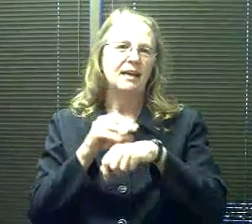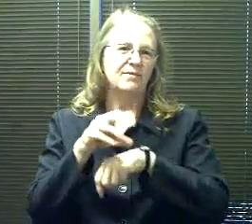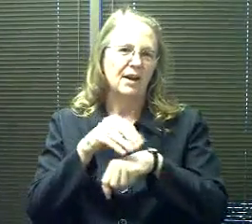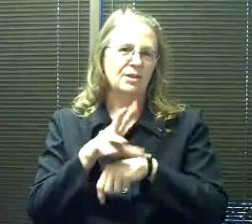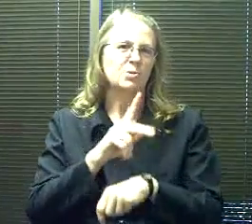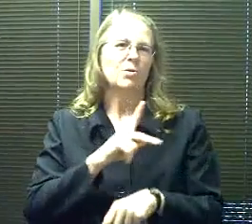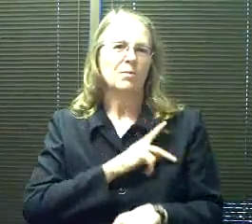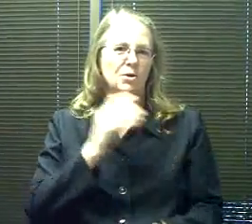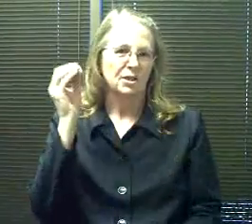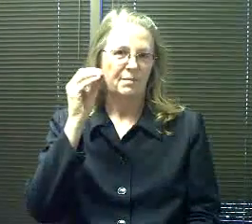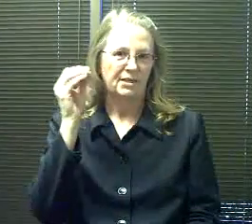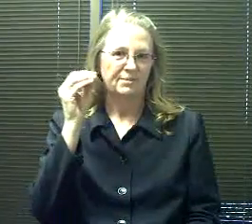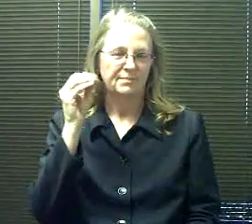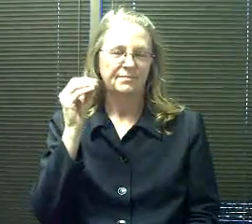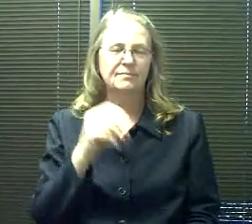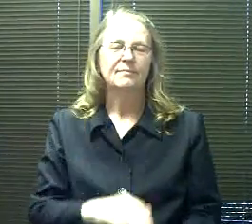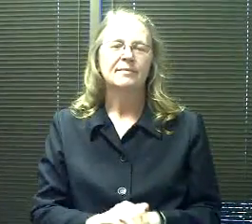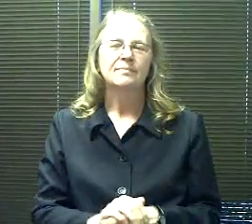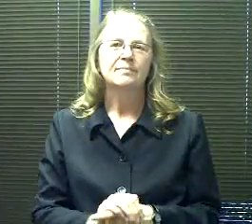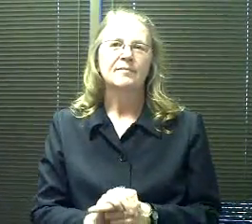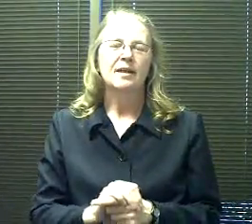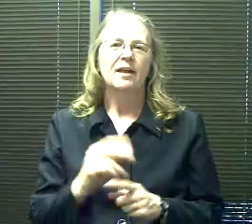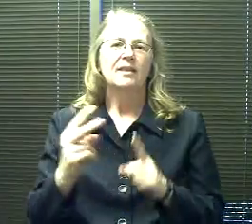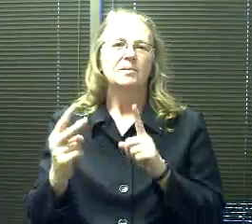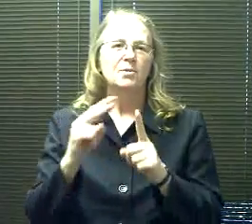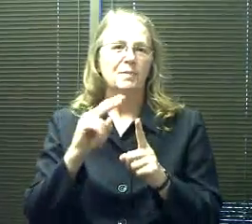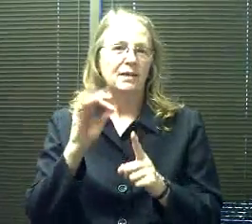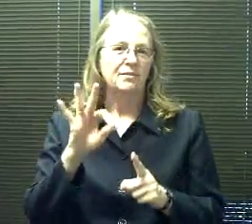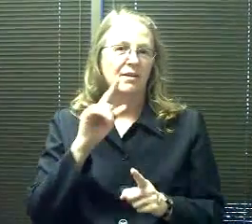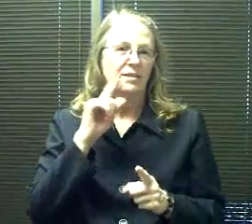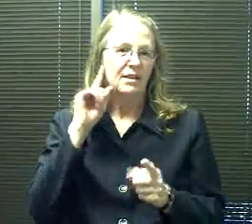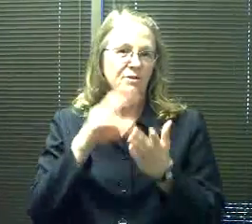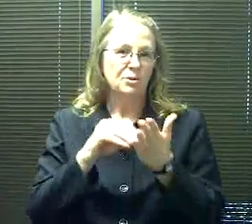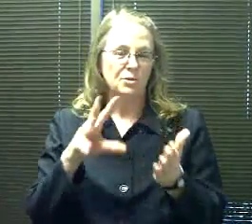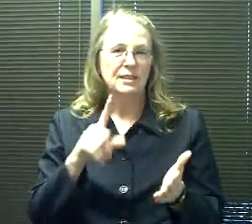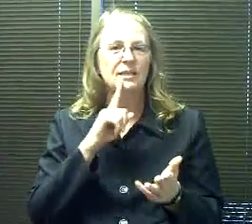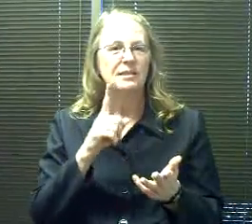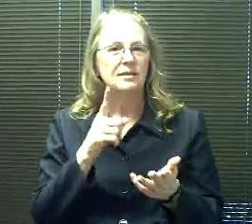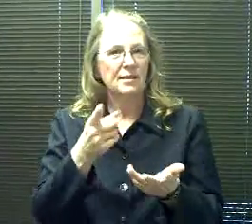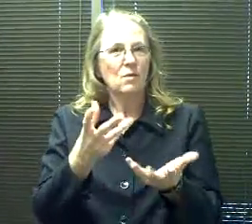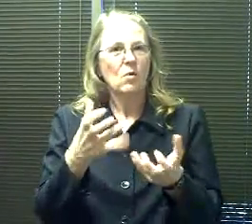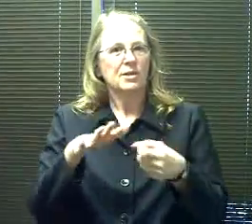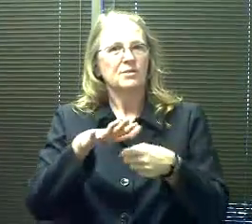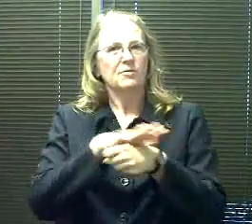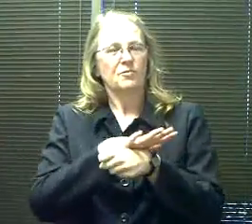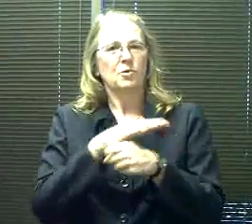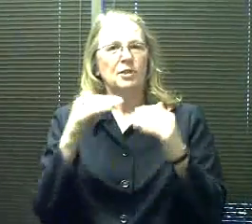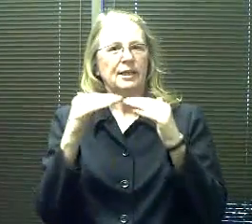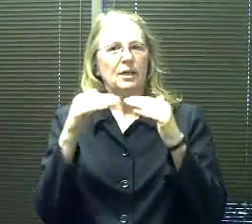any advice or personal opinion. The perspective of the deaf student is that they want full and